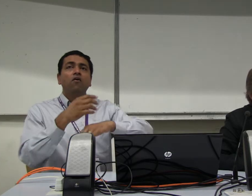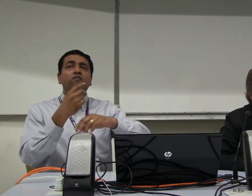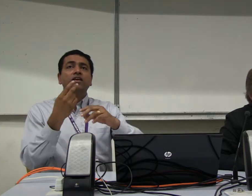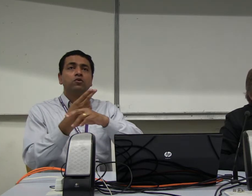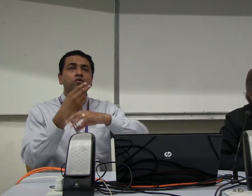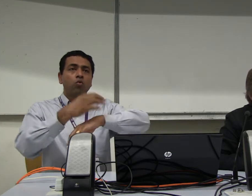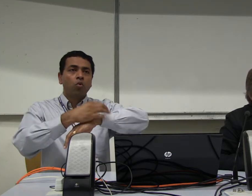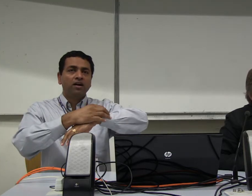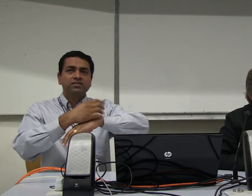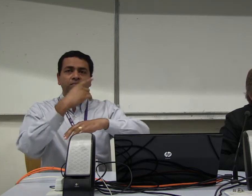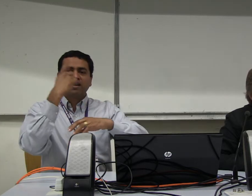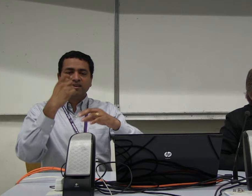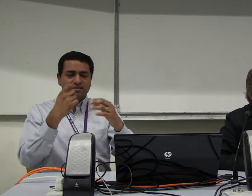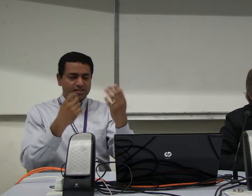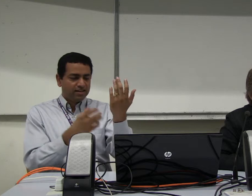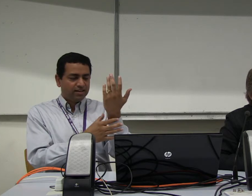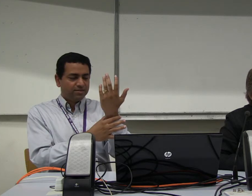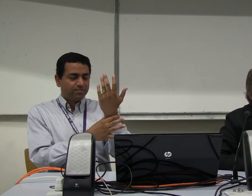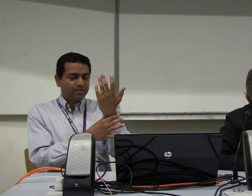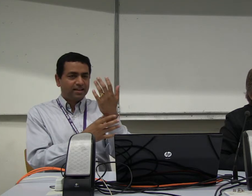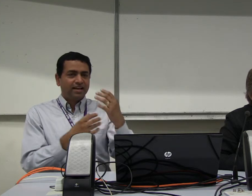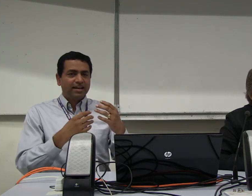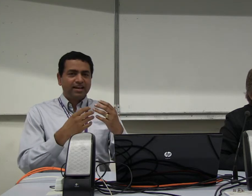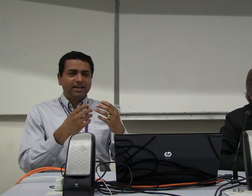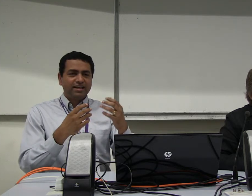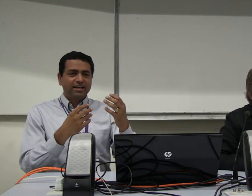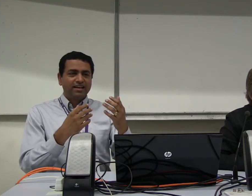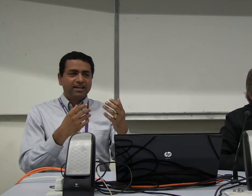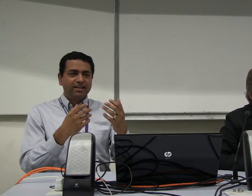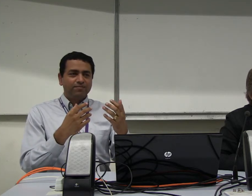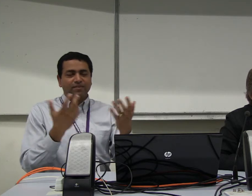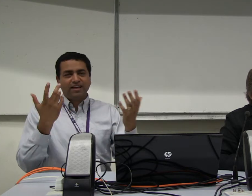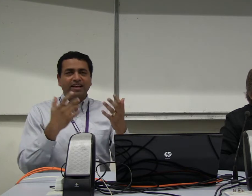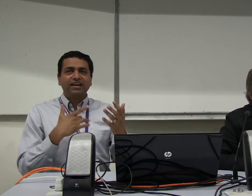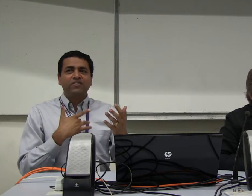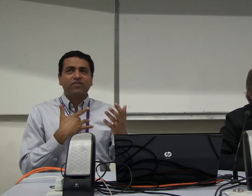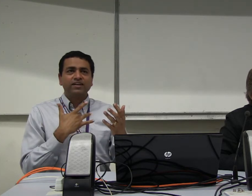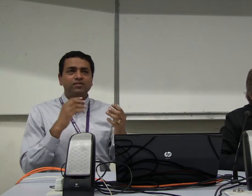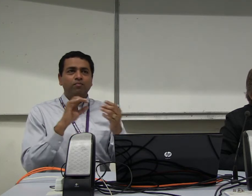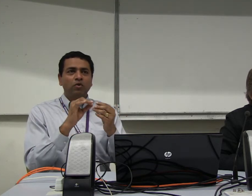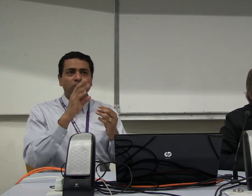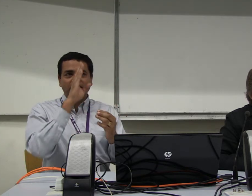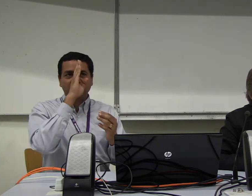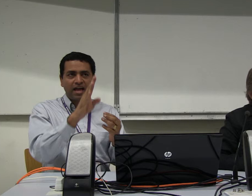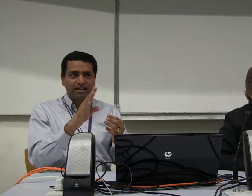are showing up in very different ways. So we use watches now